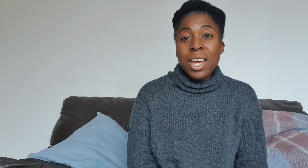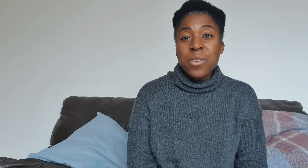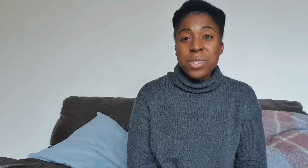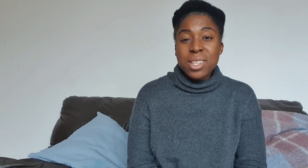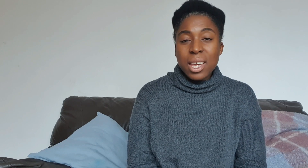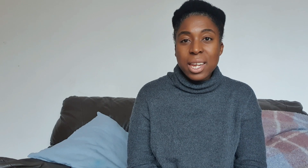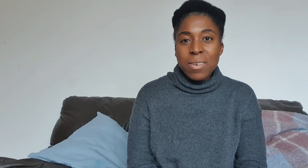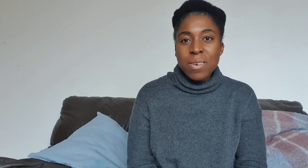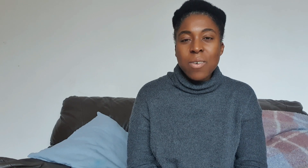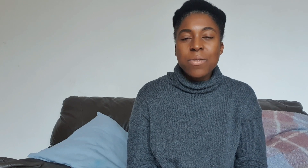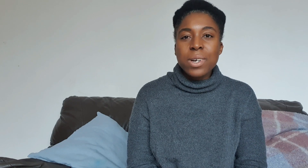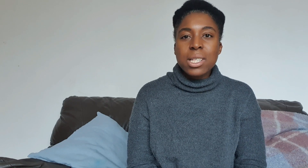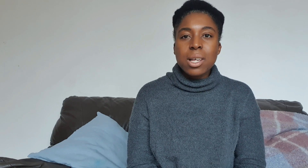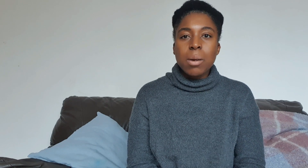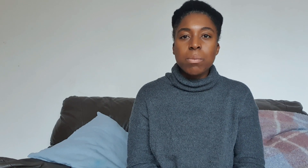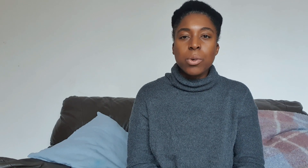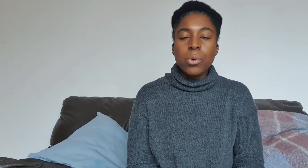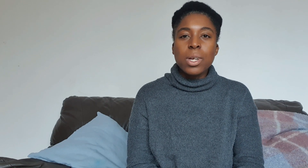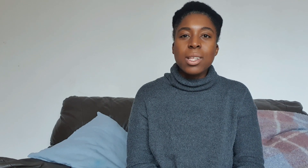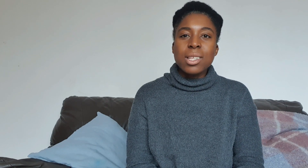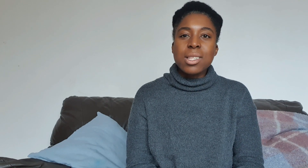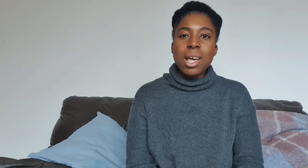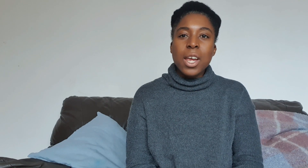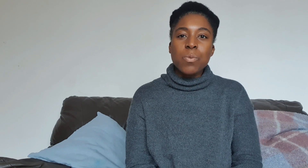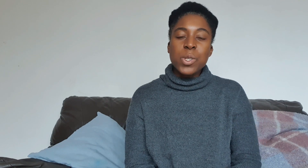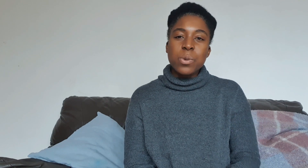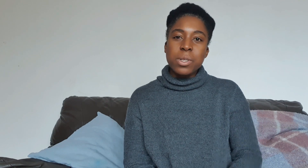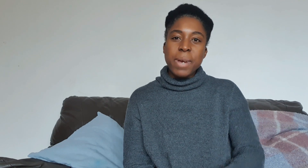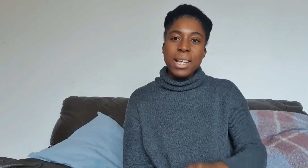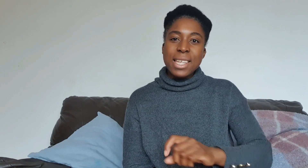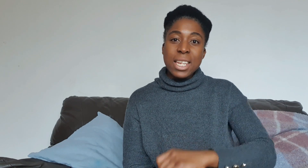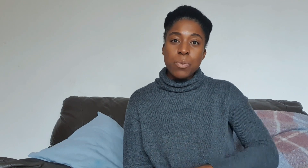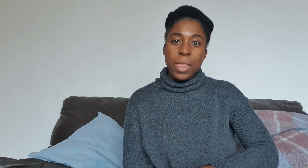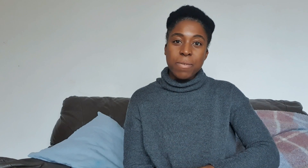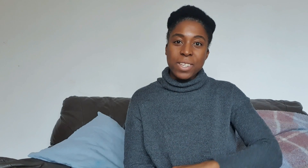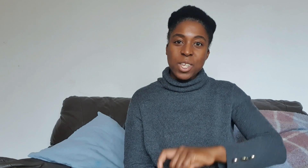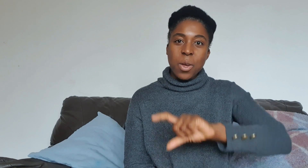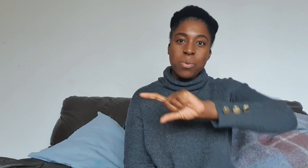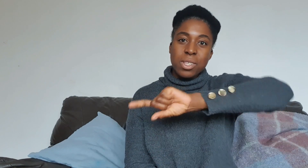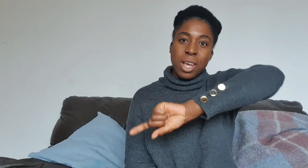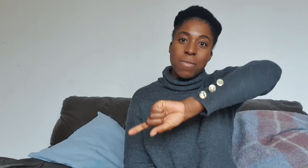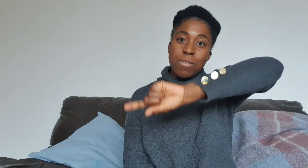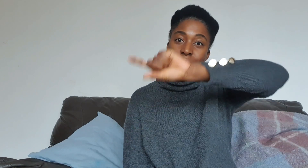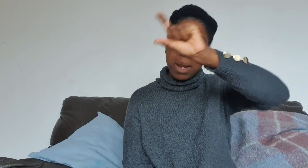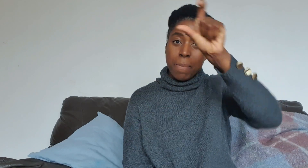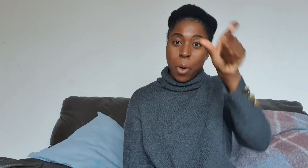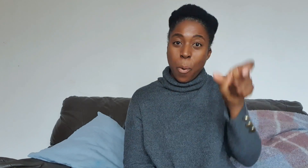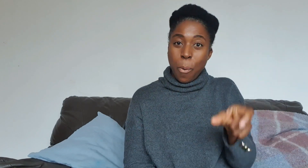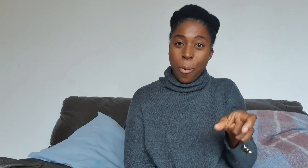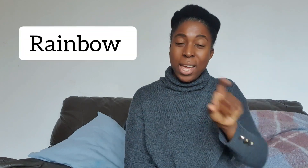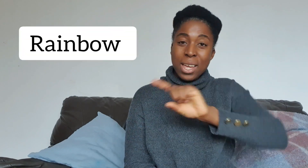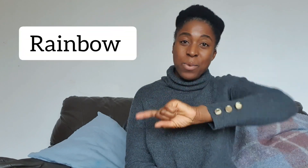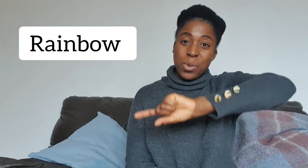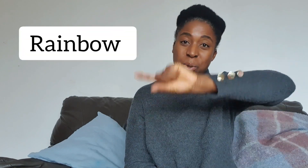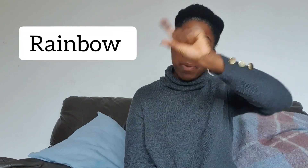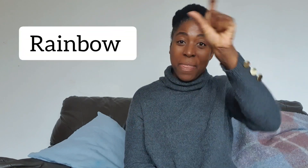you're signing. For example, the sign, we talked about it in the weather video, the sign for rainbow. We talked about that